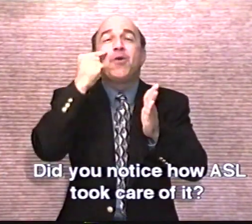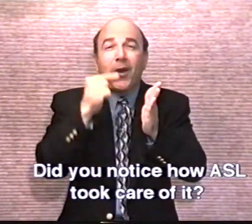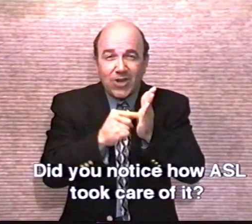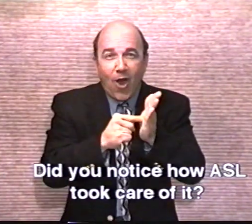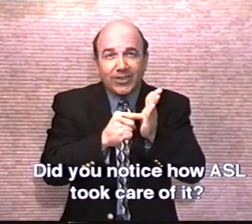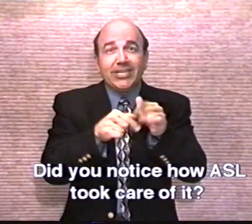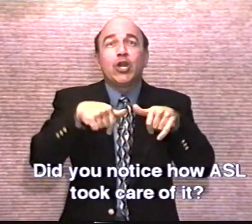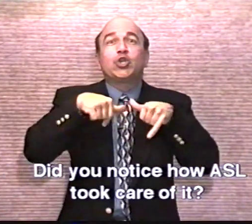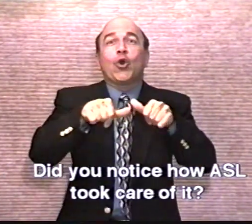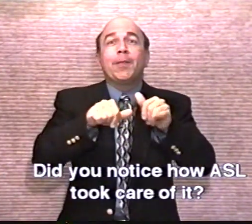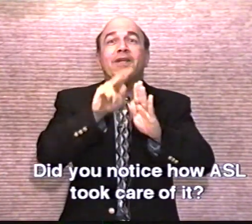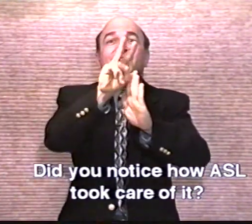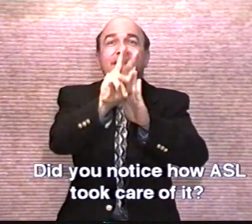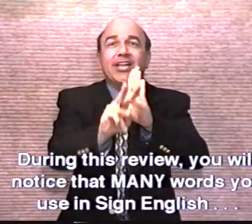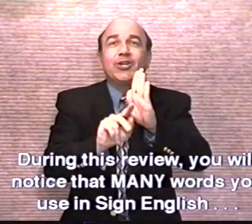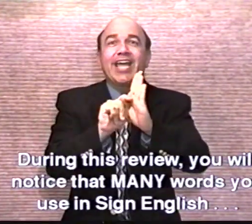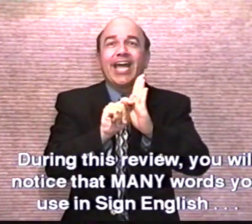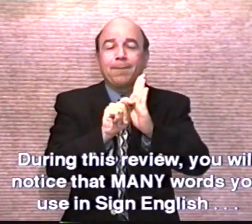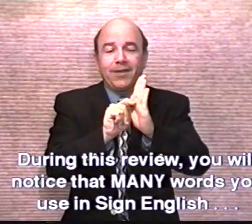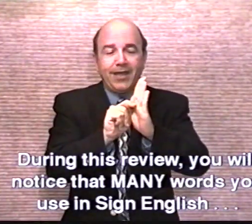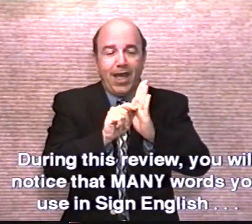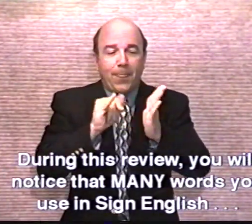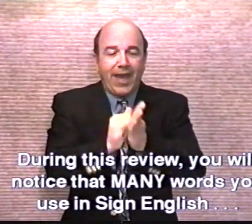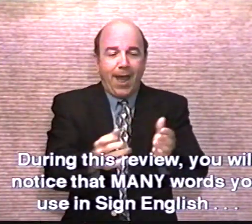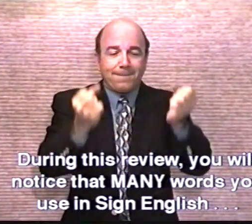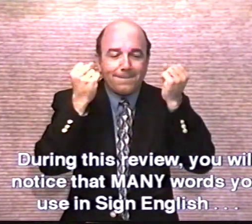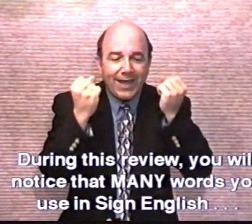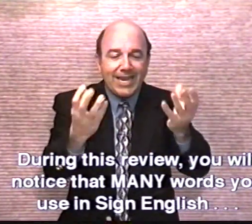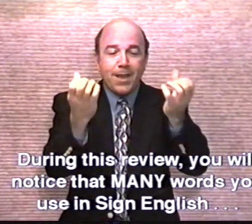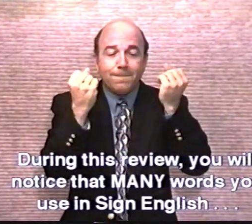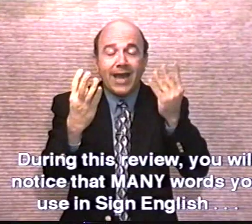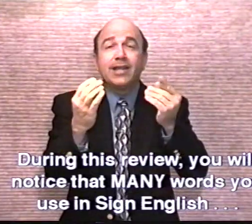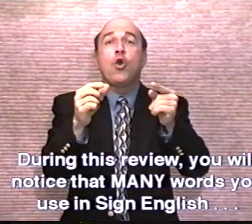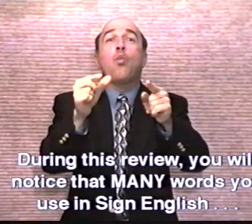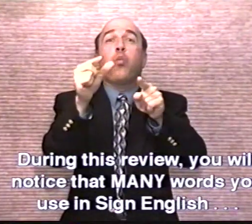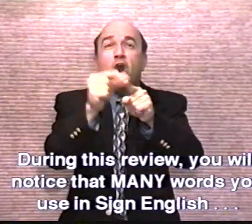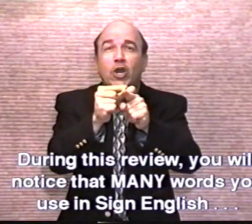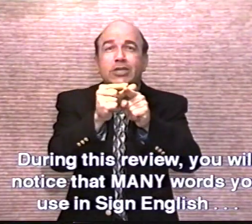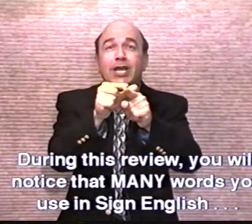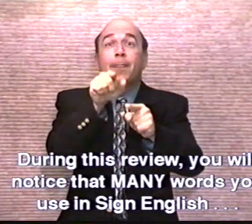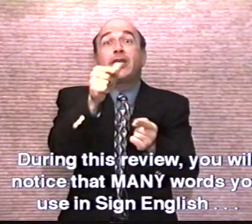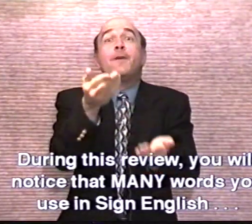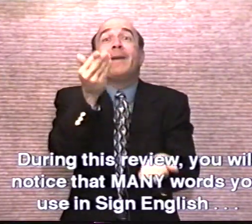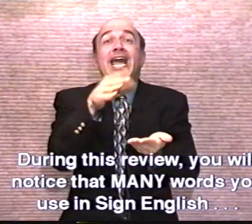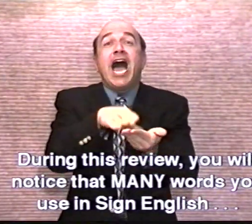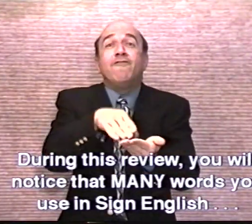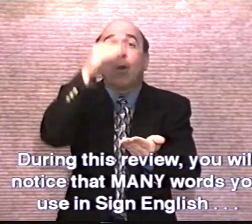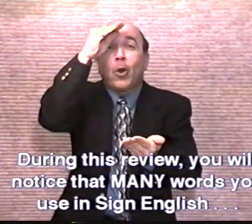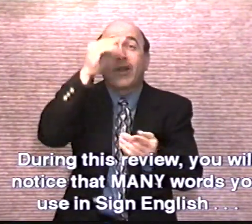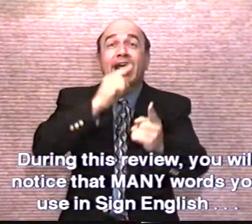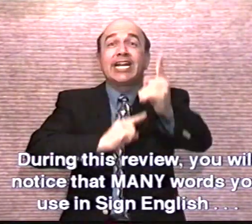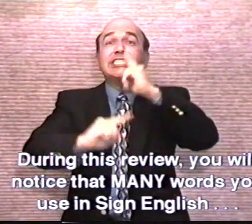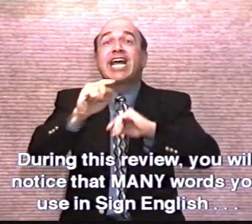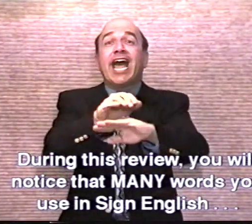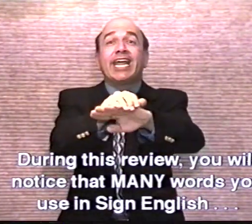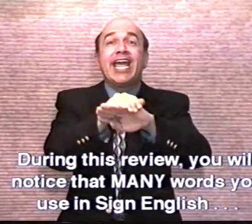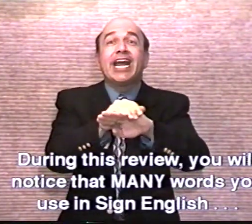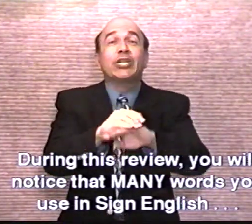will notice during this videotape there are many words that you may have learned in Sign English